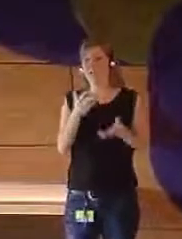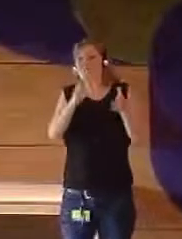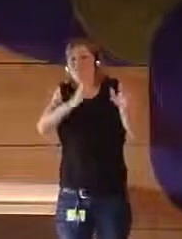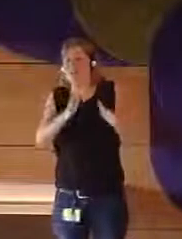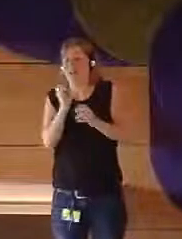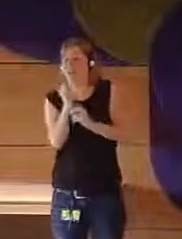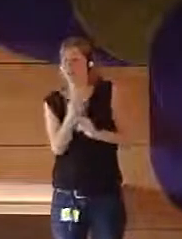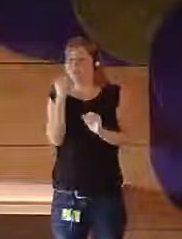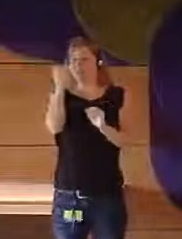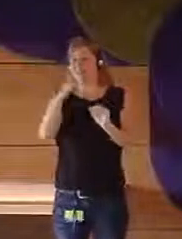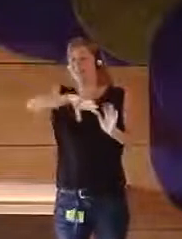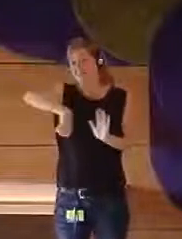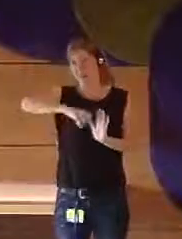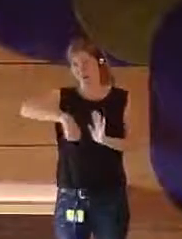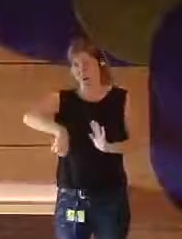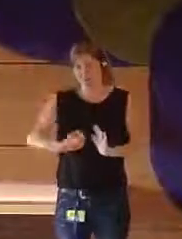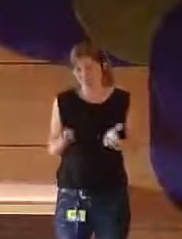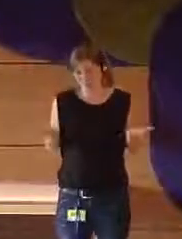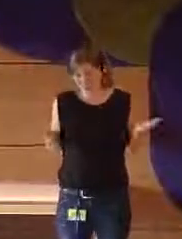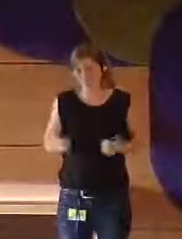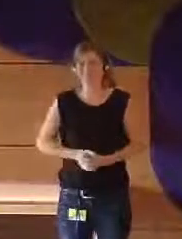imitation is the sincerest form of flattery.